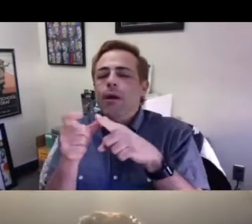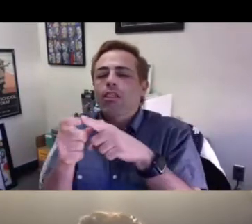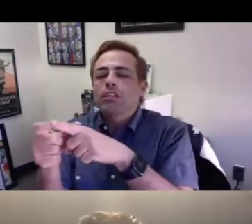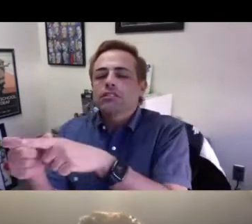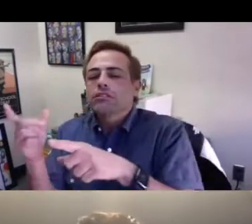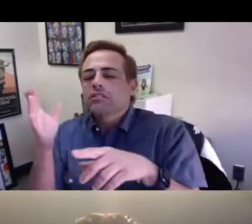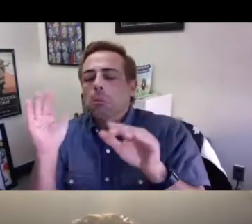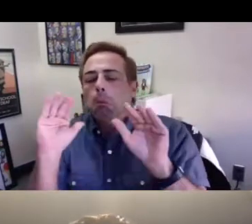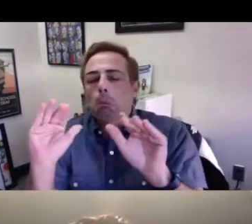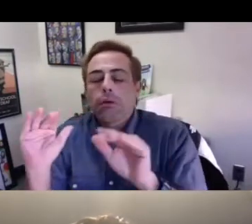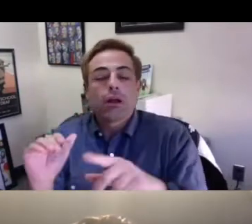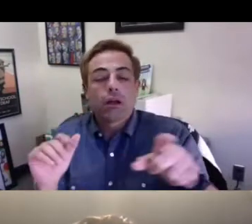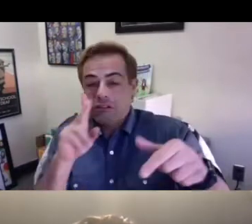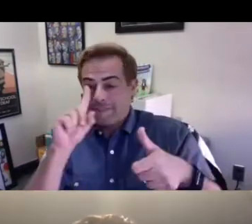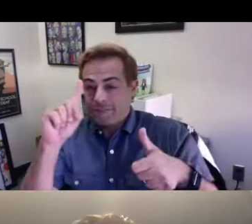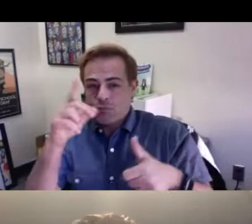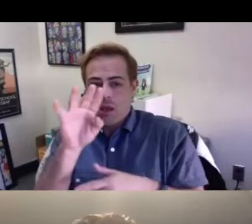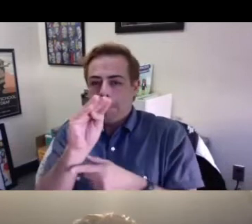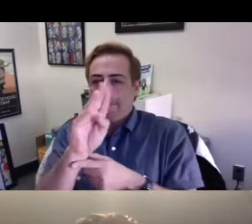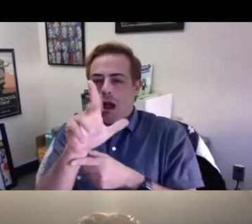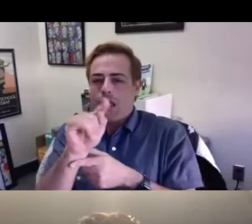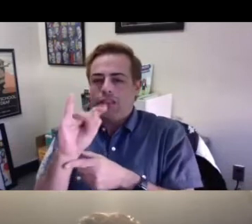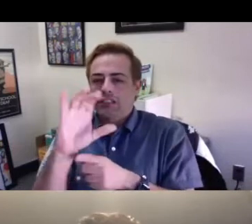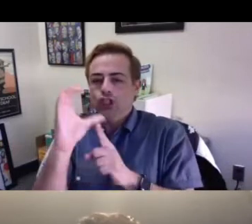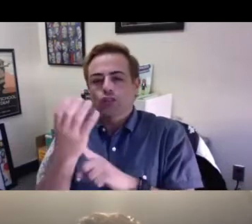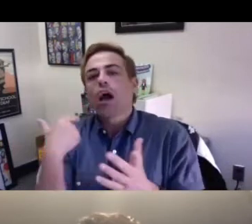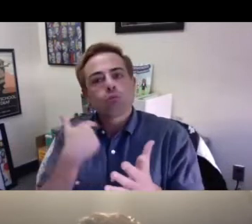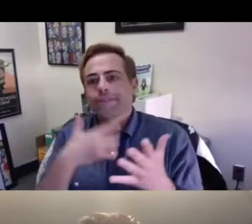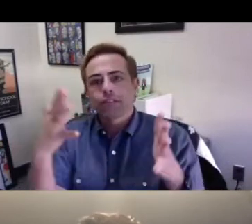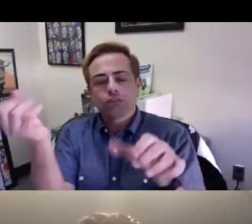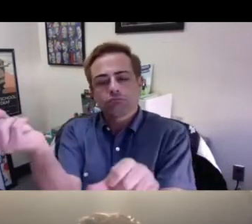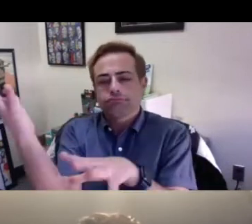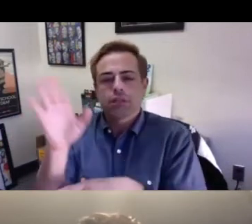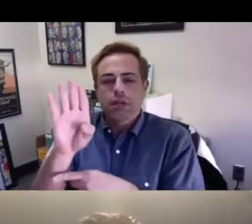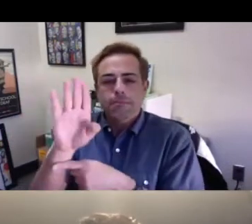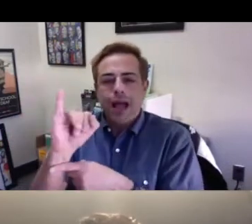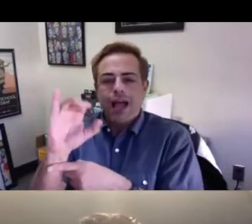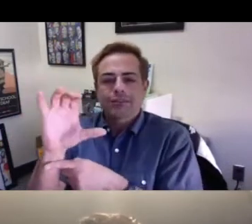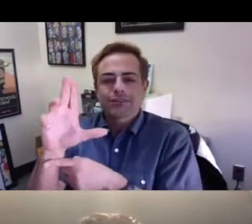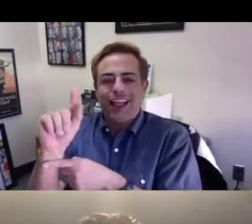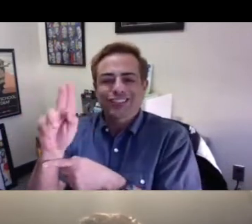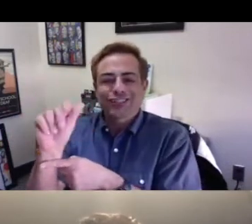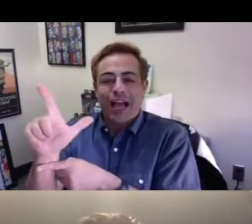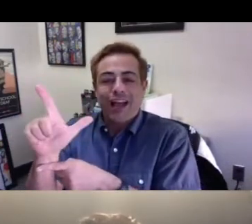Before I go on, I want to talk about some terminology. One is multicultural.